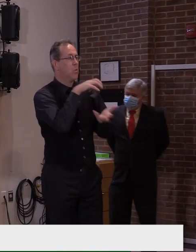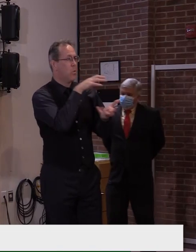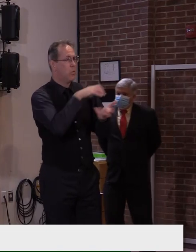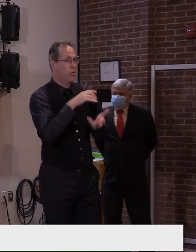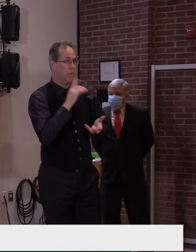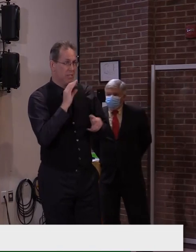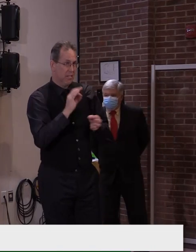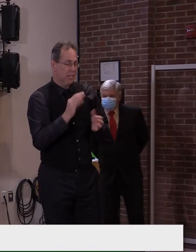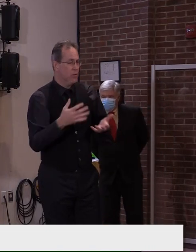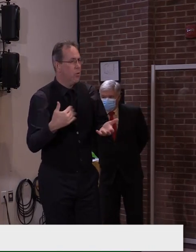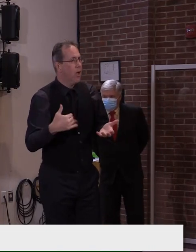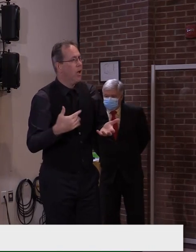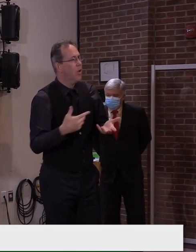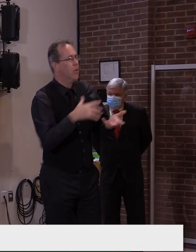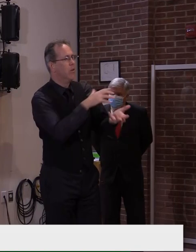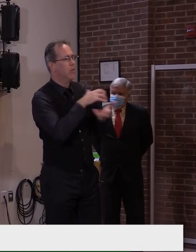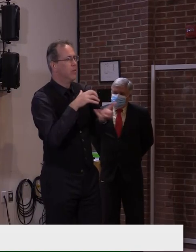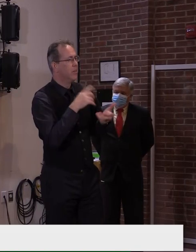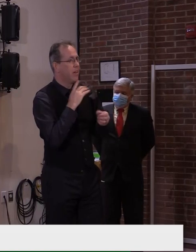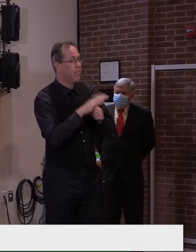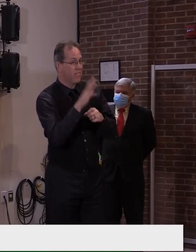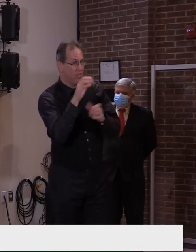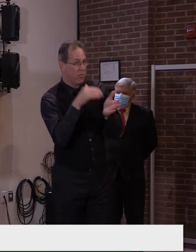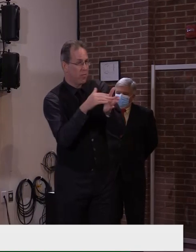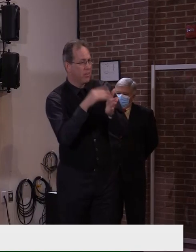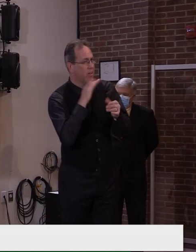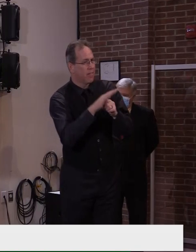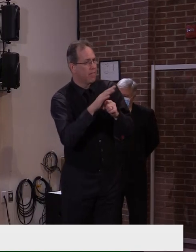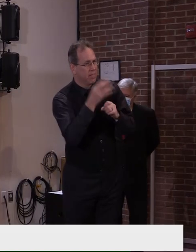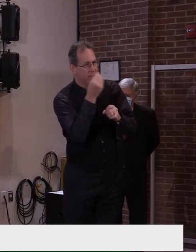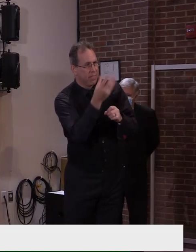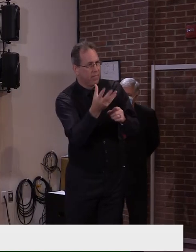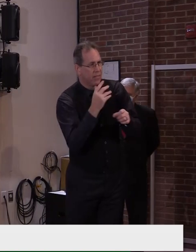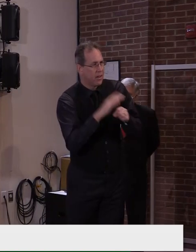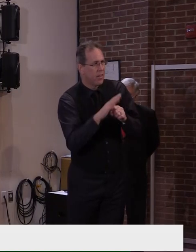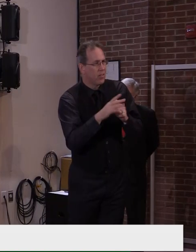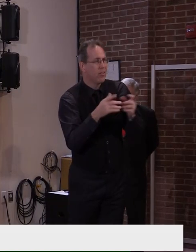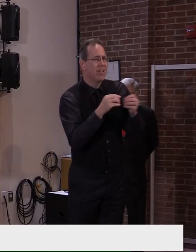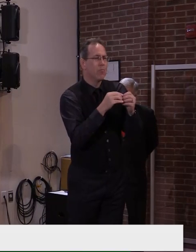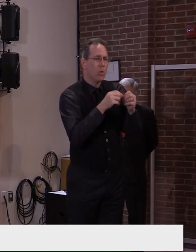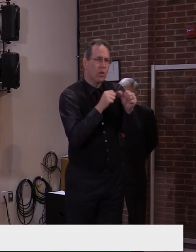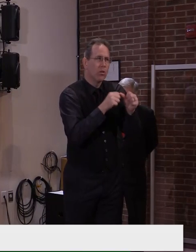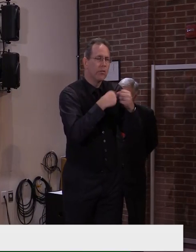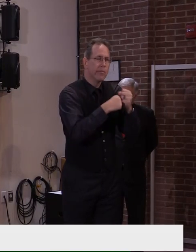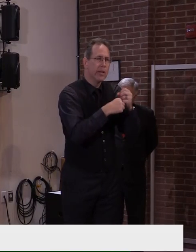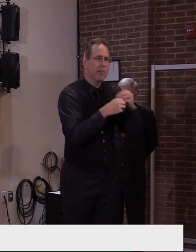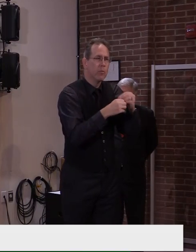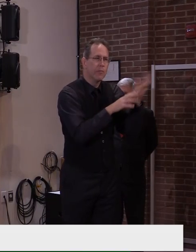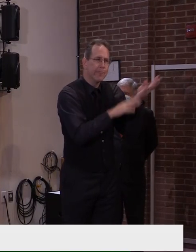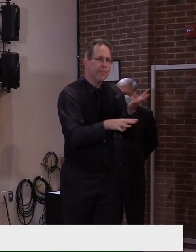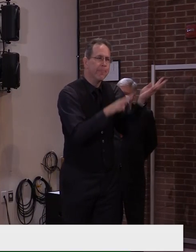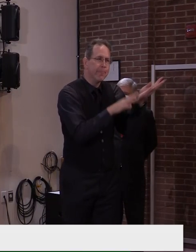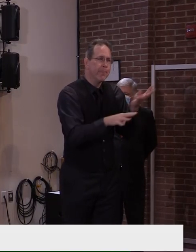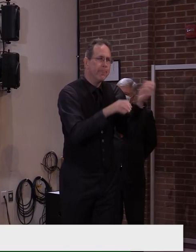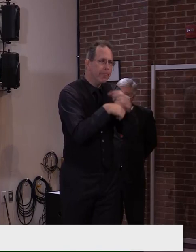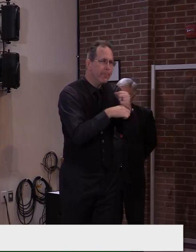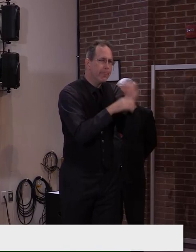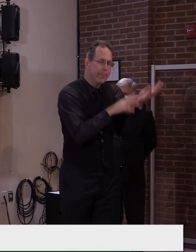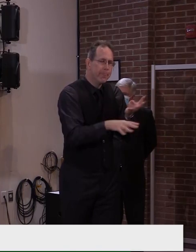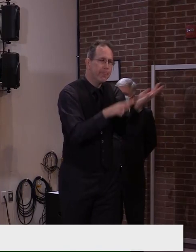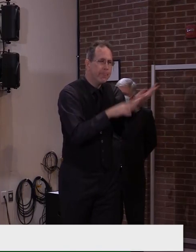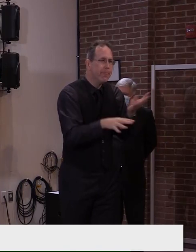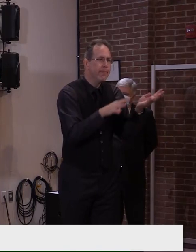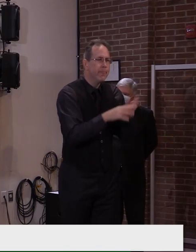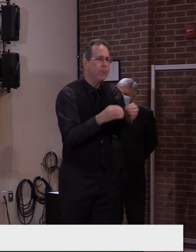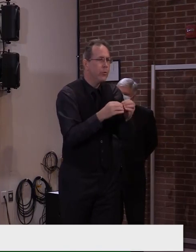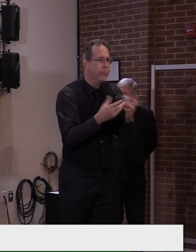that supply chain over quite some time, because that would, if everyone took one, that would be less than two tests per